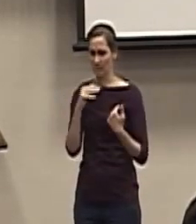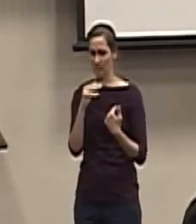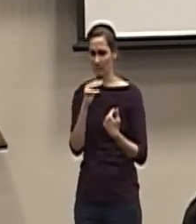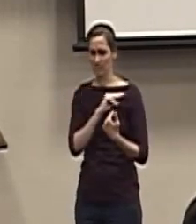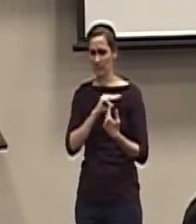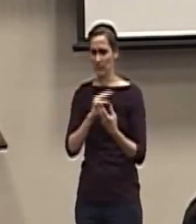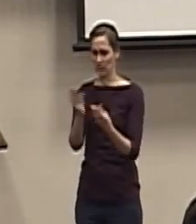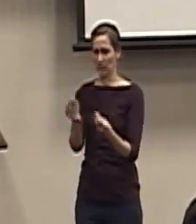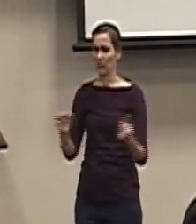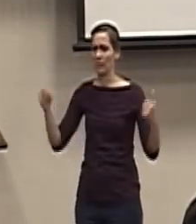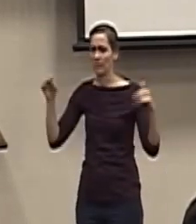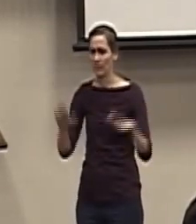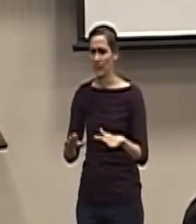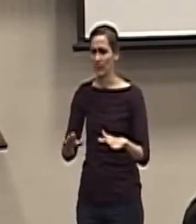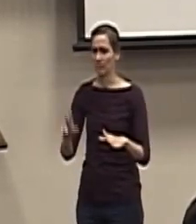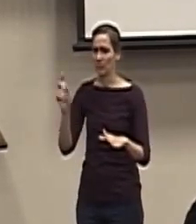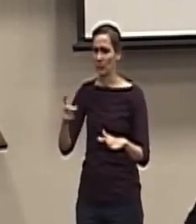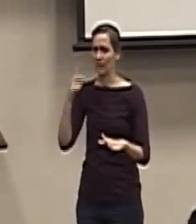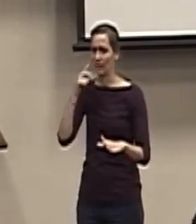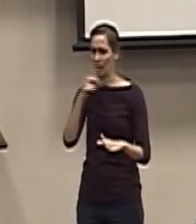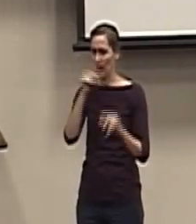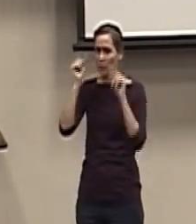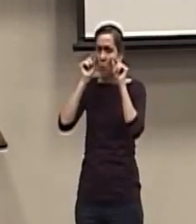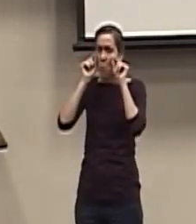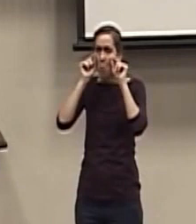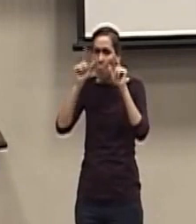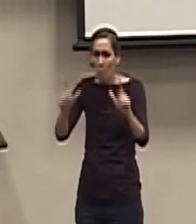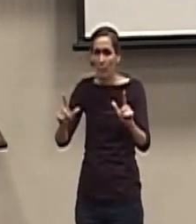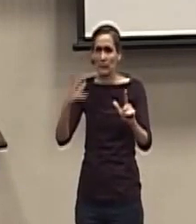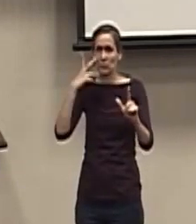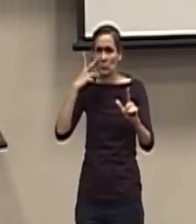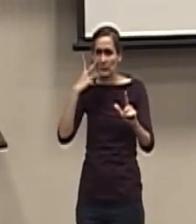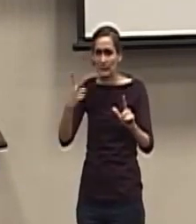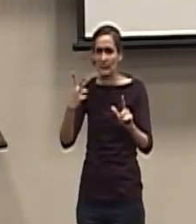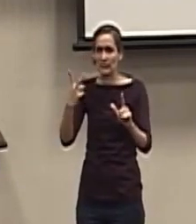if your eyes have been open to see that the fields are ripe for harvest.